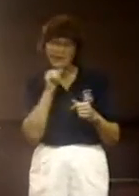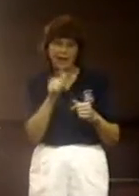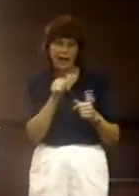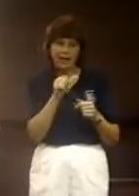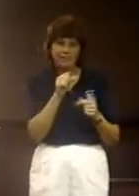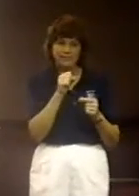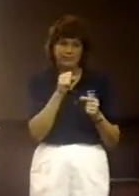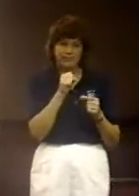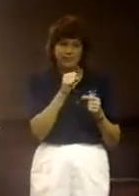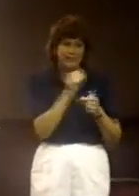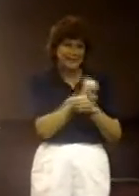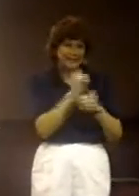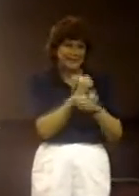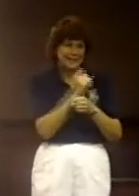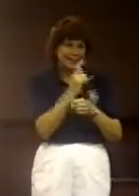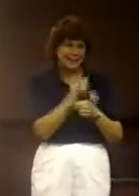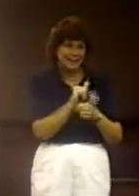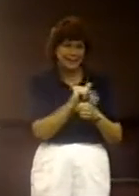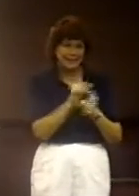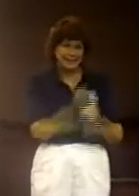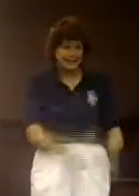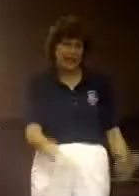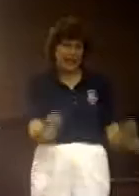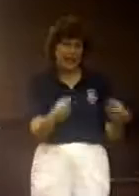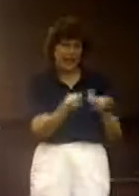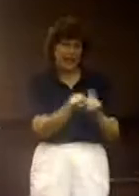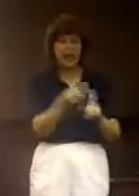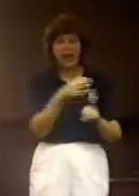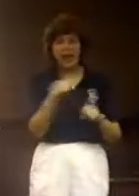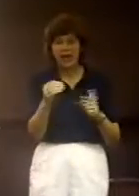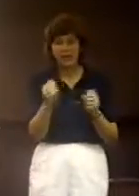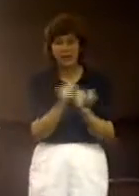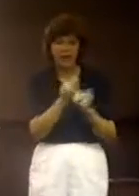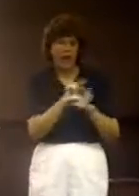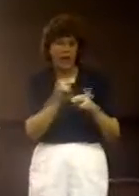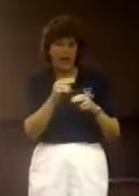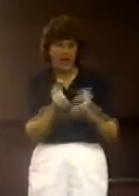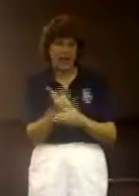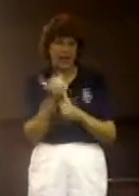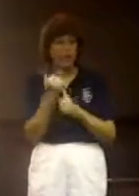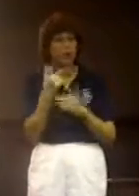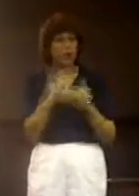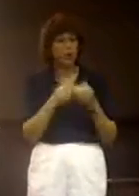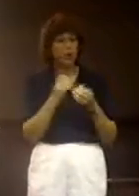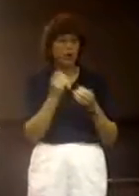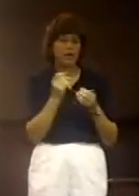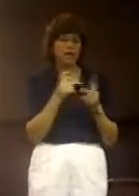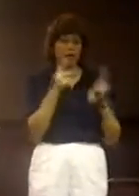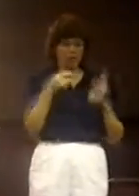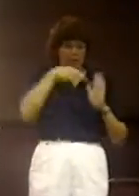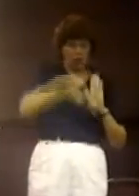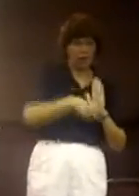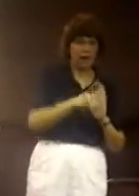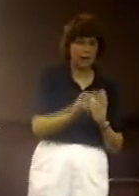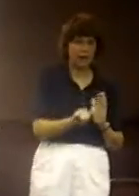statistically significant, and that when unaided, both groups of children were very profoundly deaf.